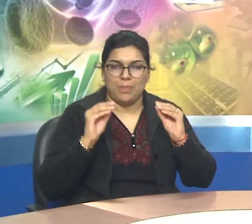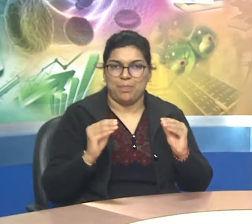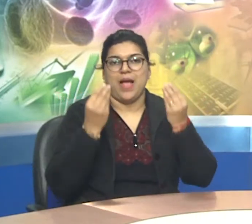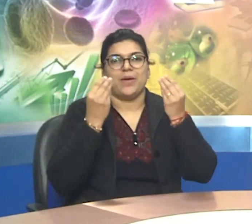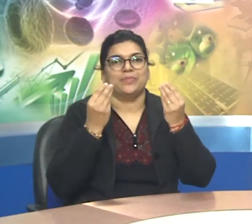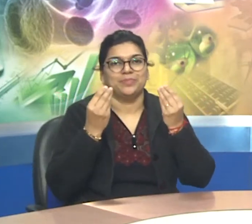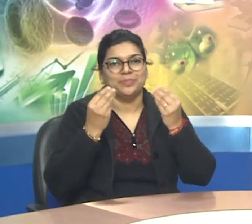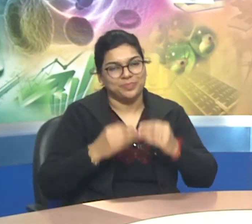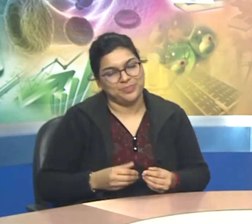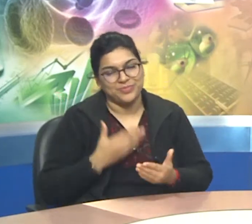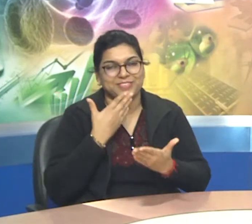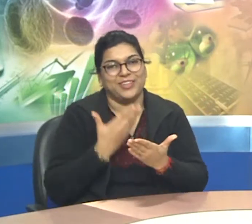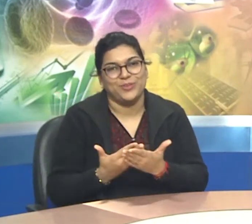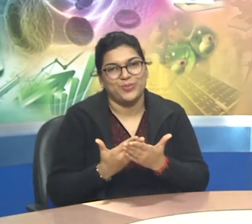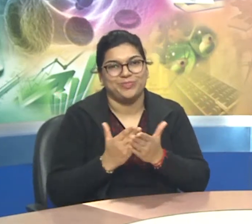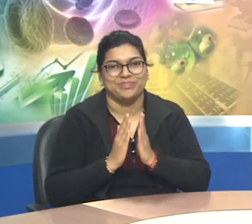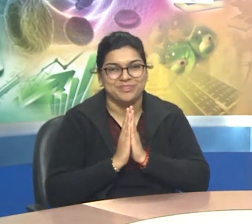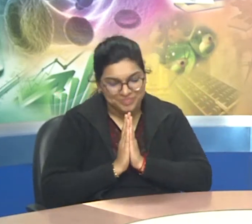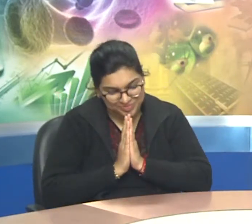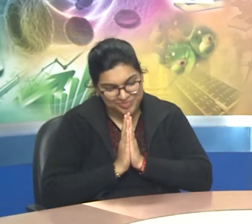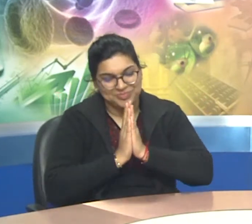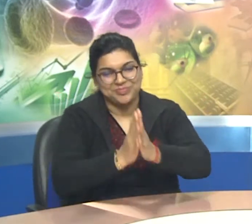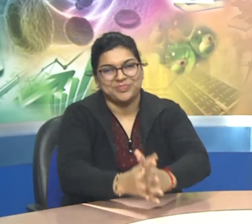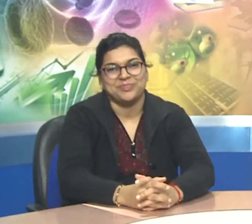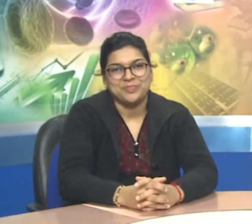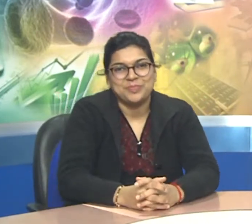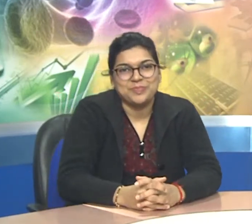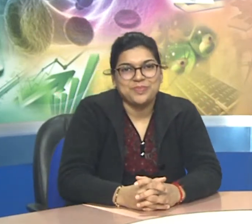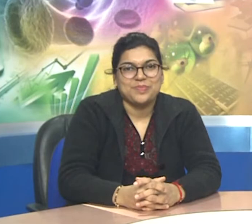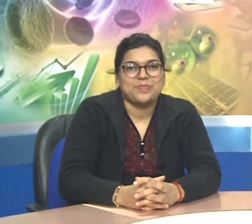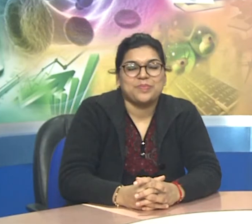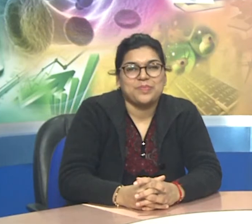our environment is saved. Thank you. Namaskar.